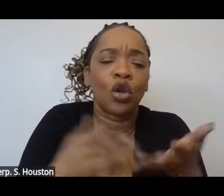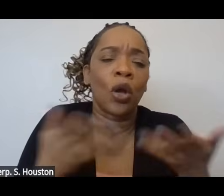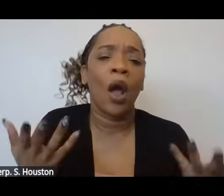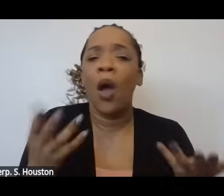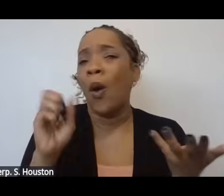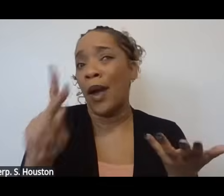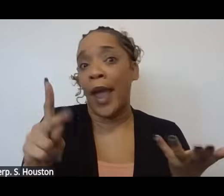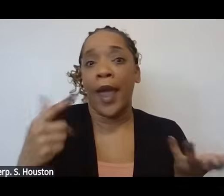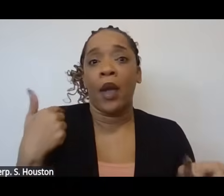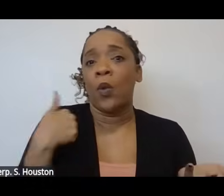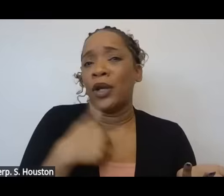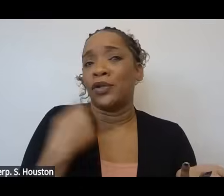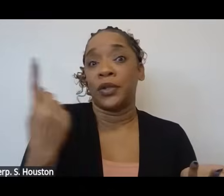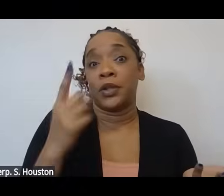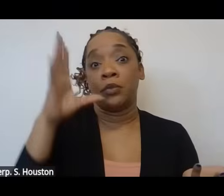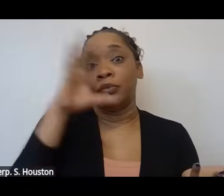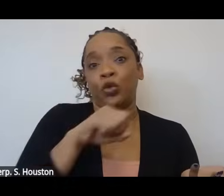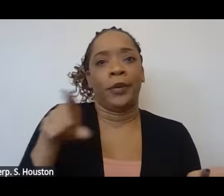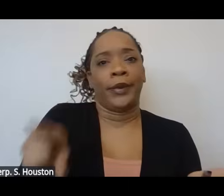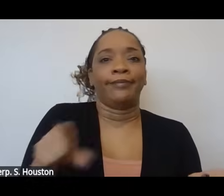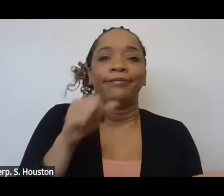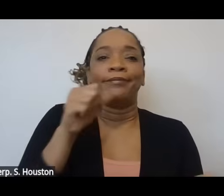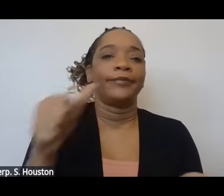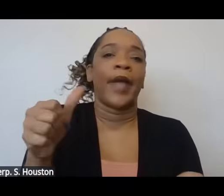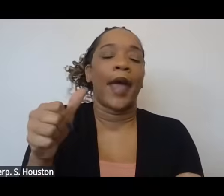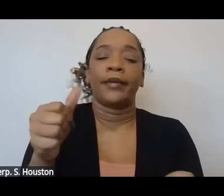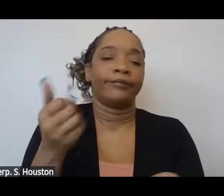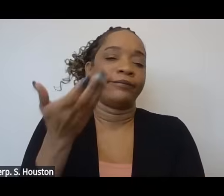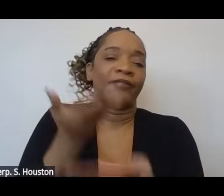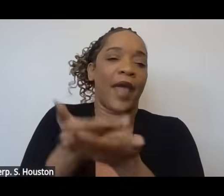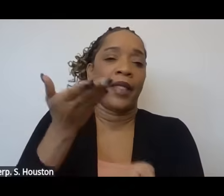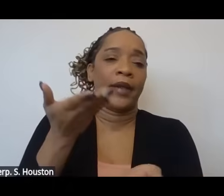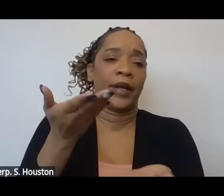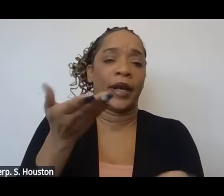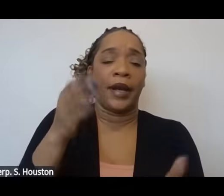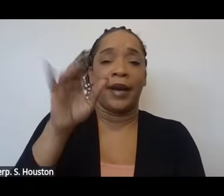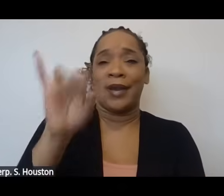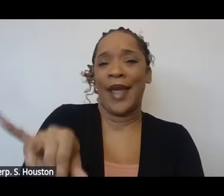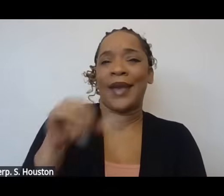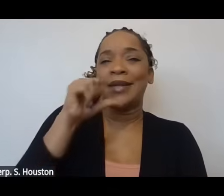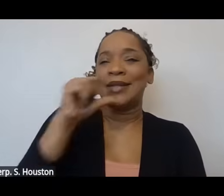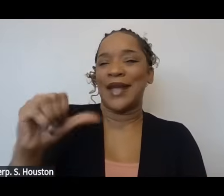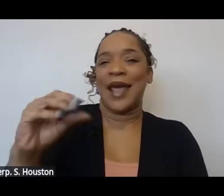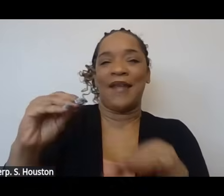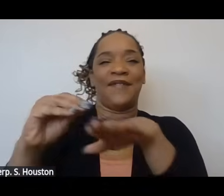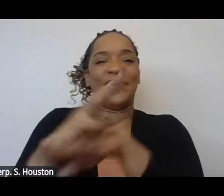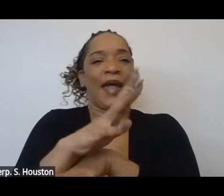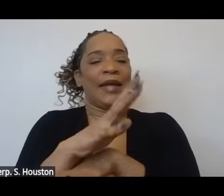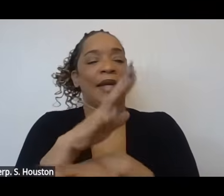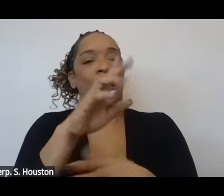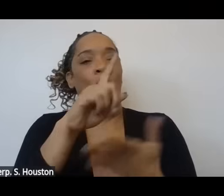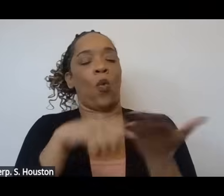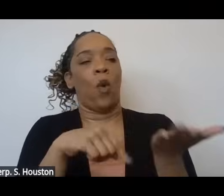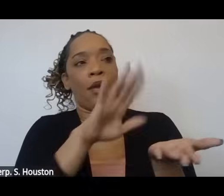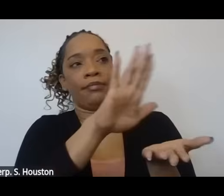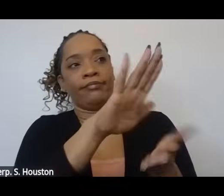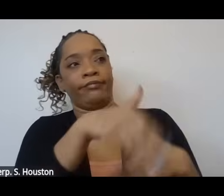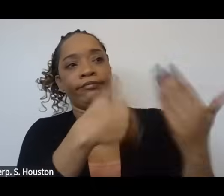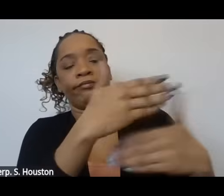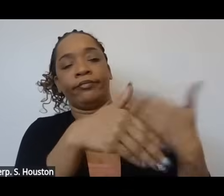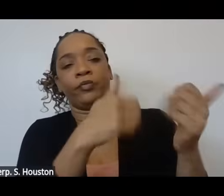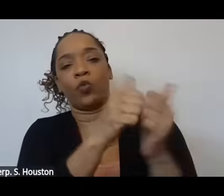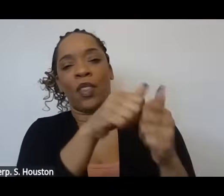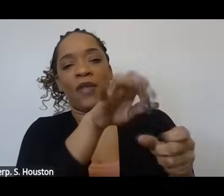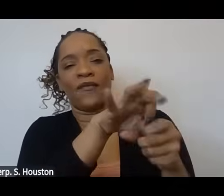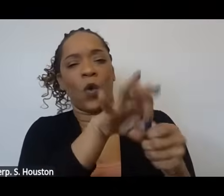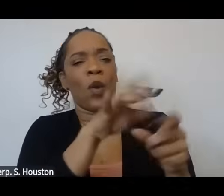that signature gets invalidated. That doesn't affect the ballot access. It's the same logic like we do with candidates